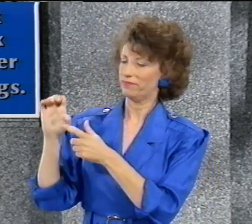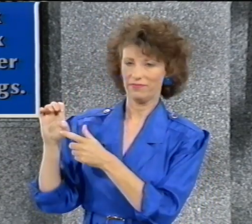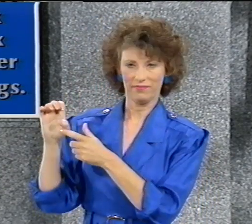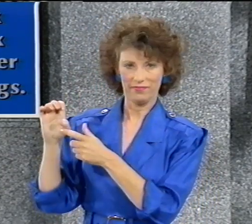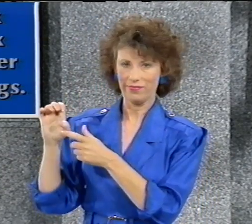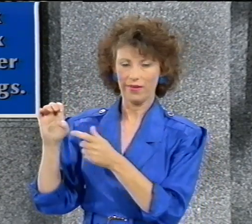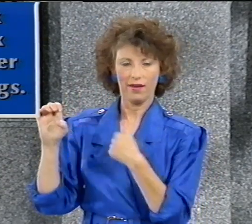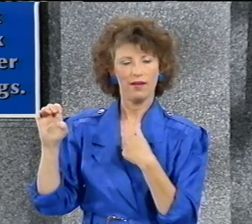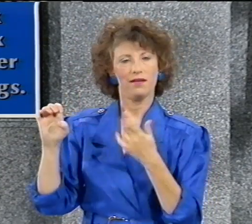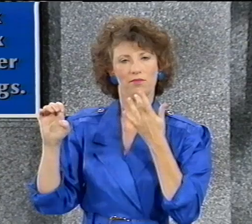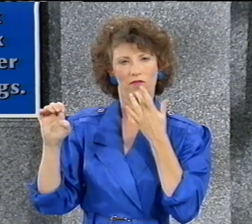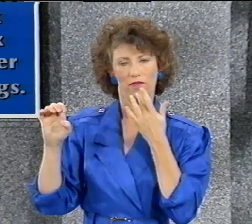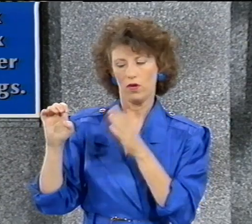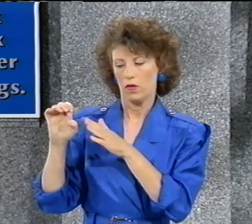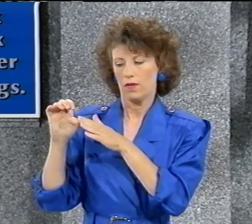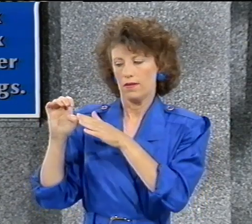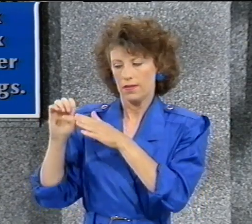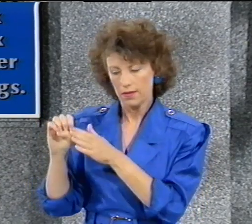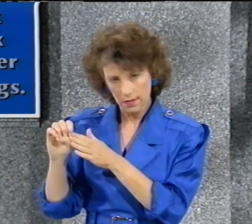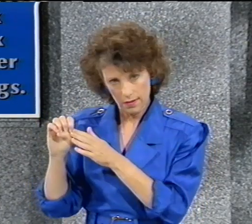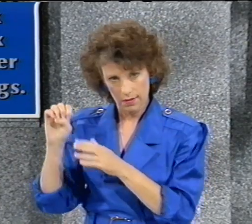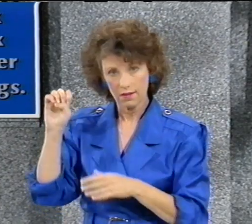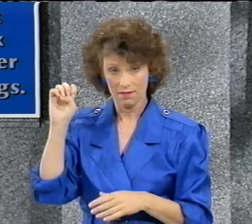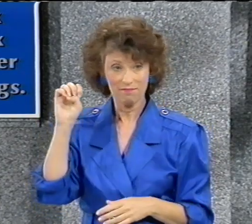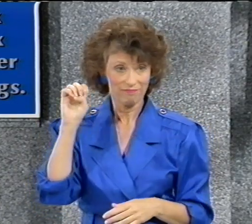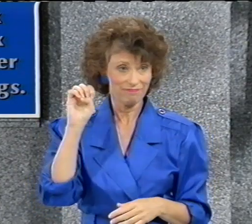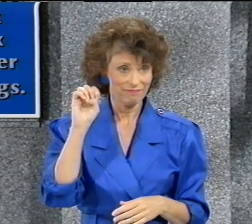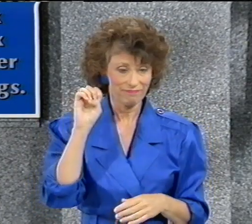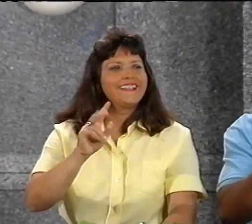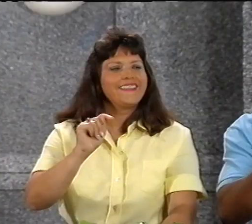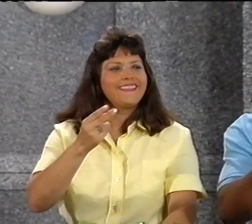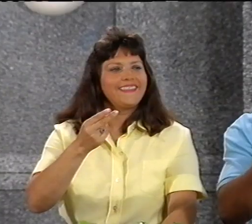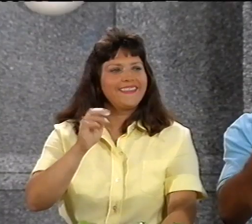E, but I much prefer a closed E.